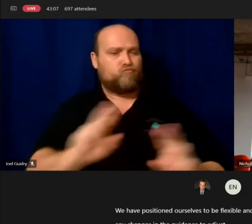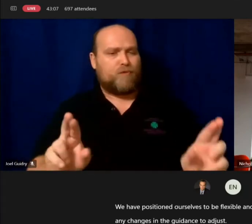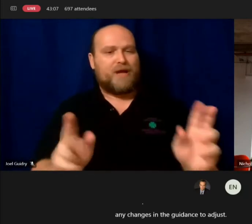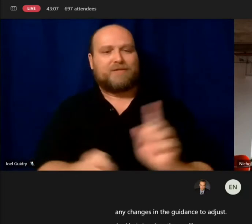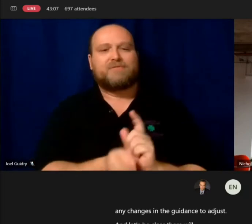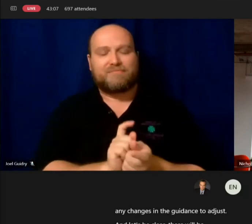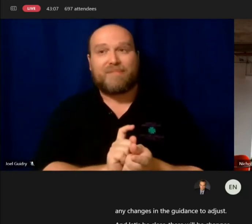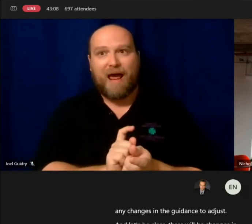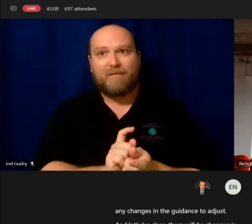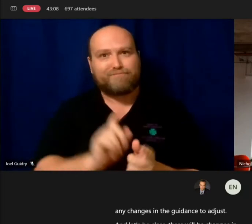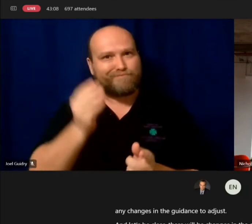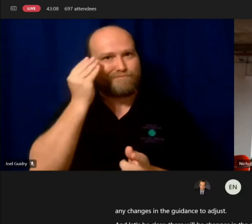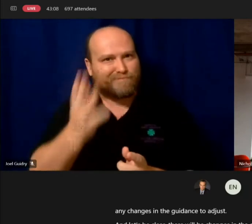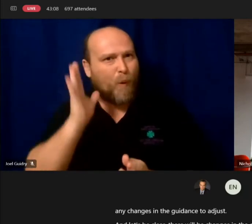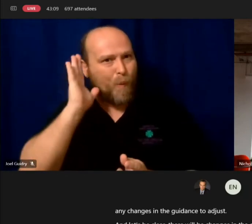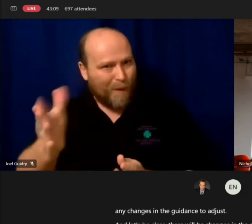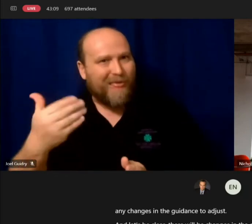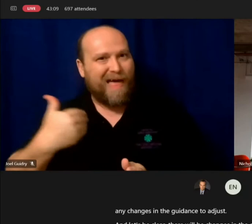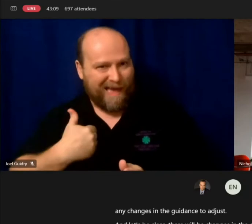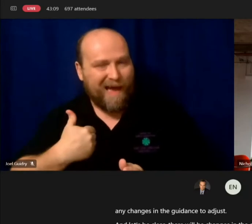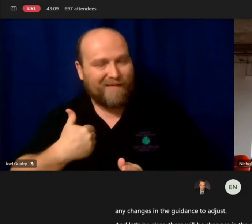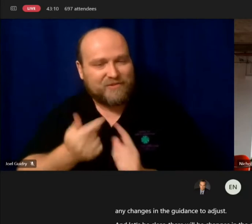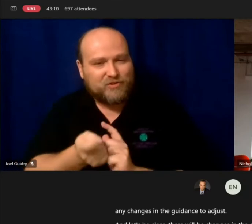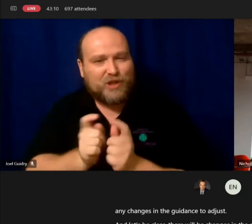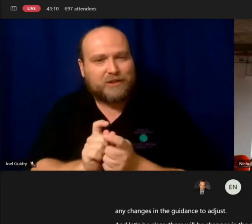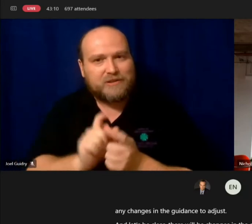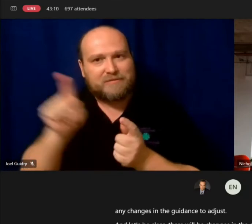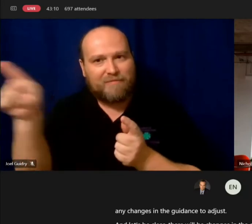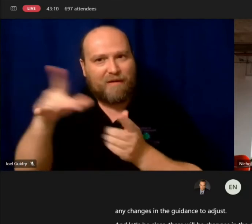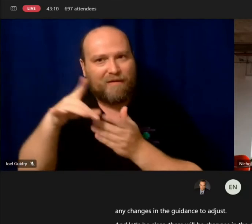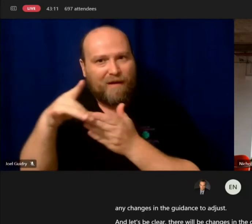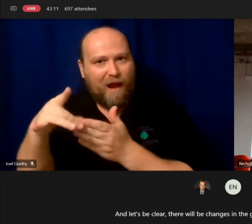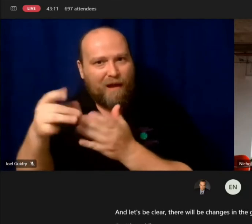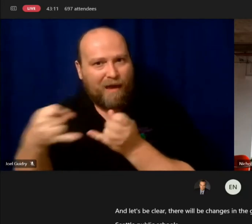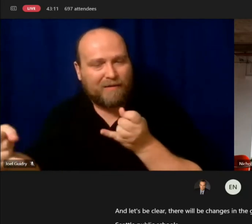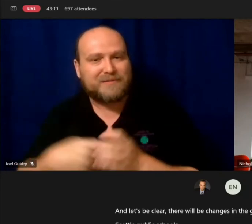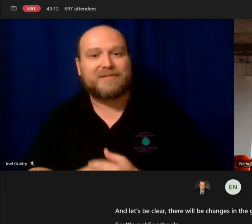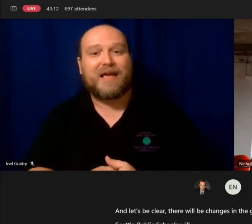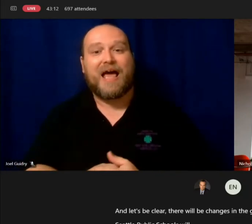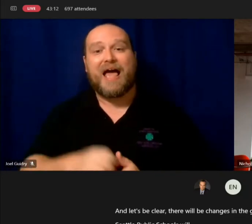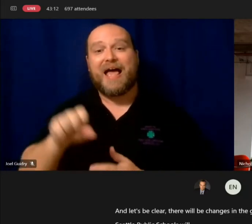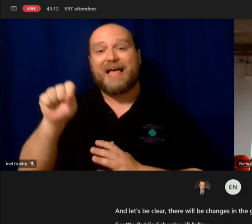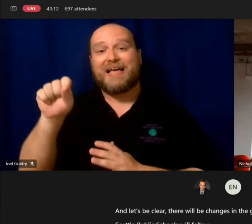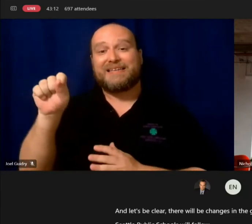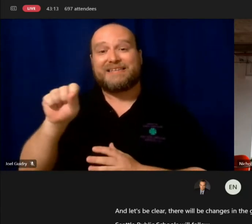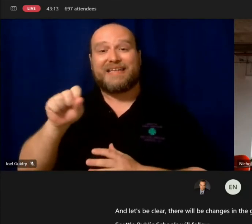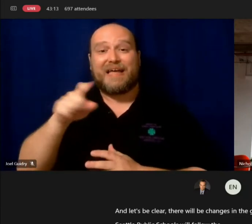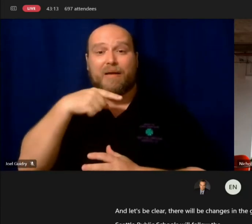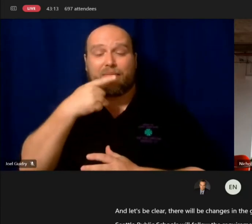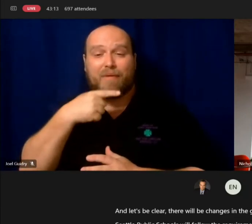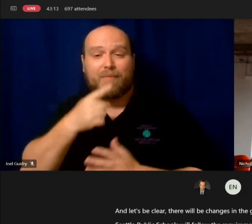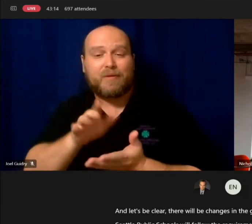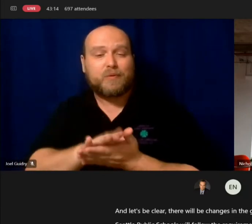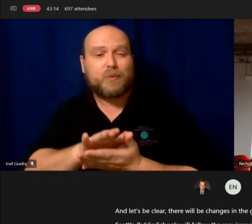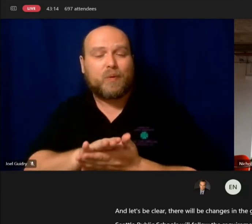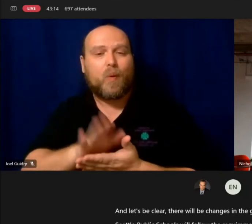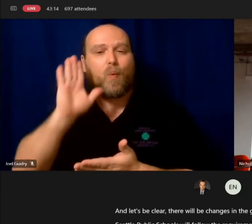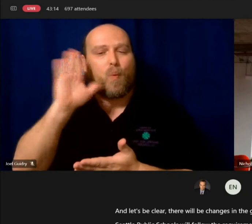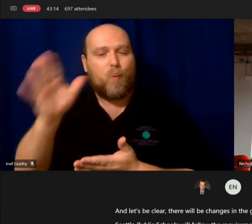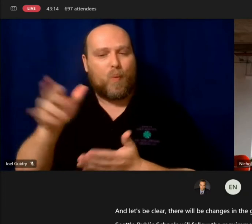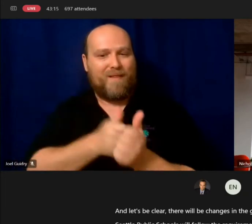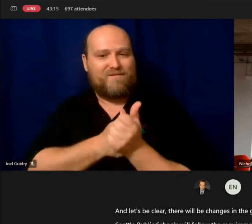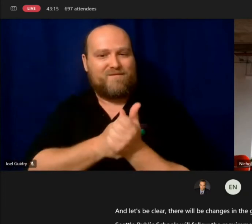guidance. Seattle Public Schools will follow the requirements as outlined in the Department of Health